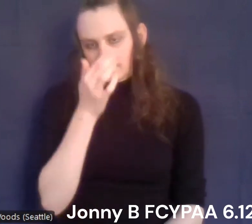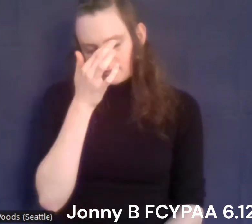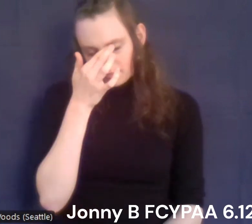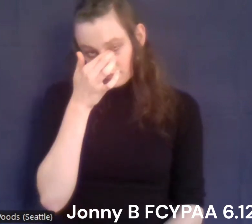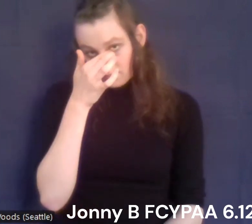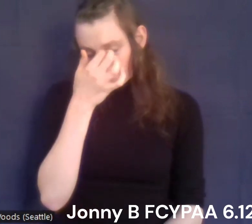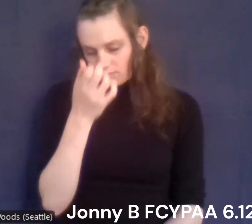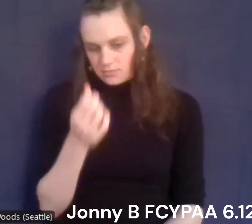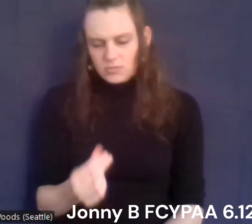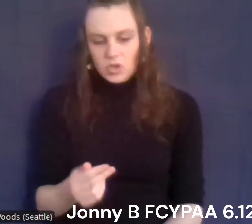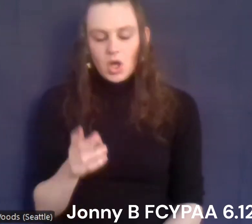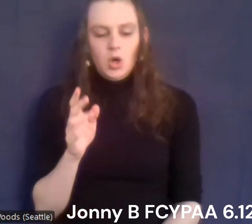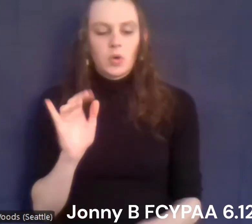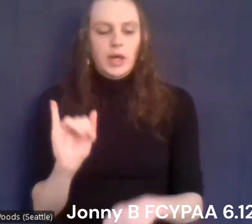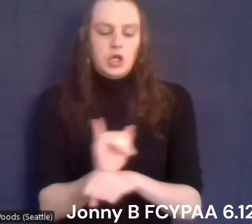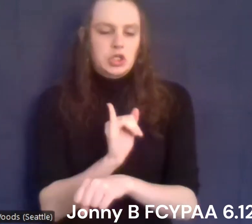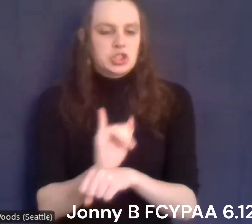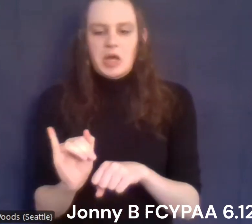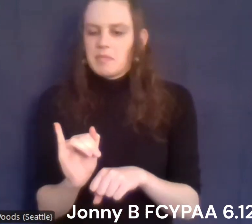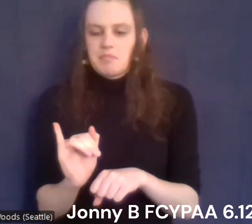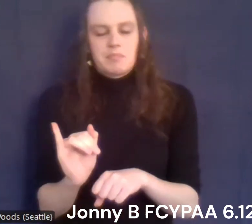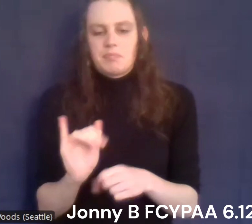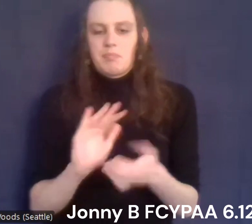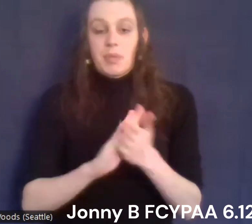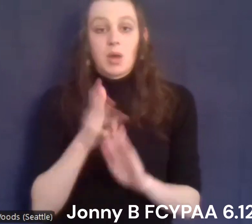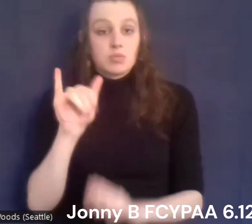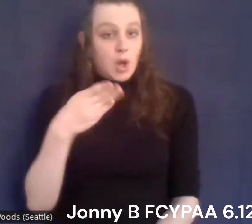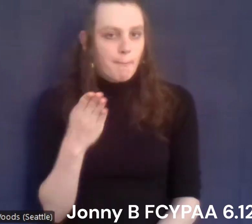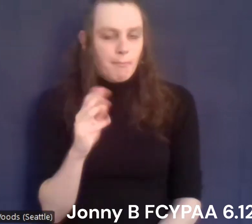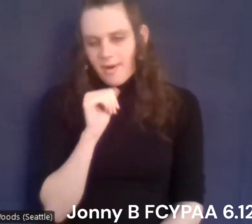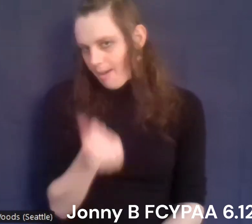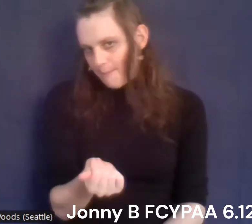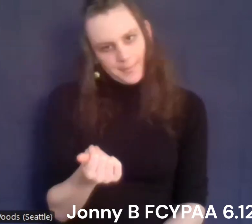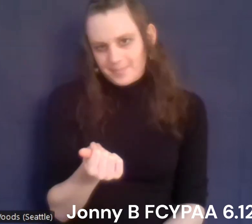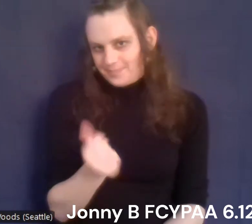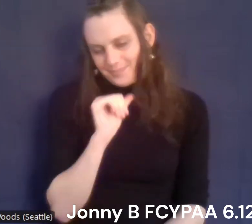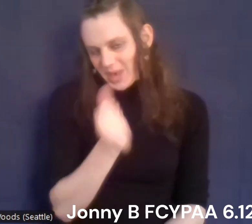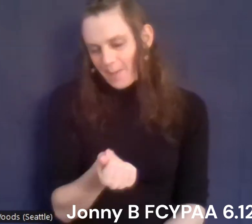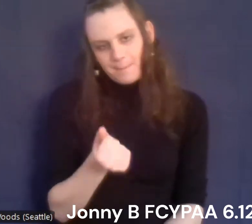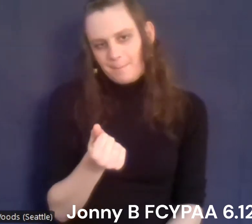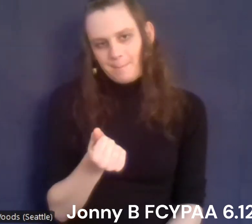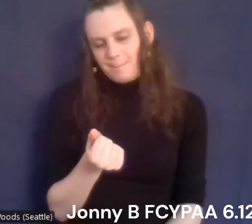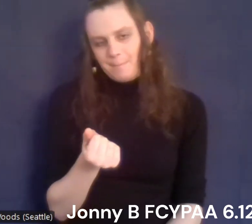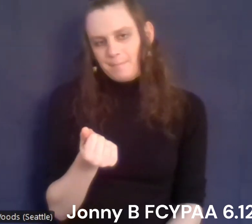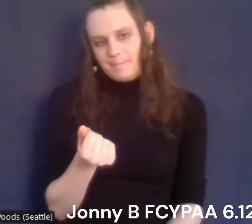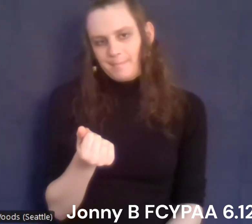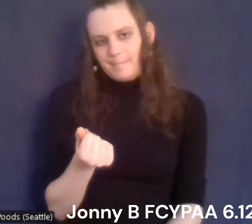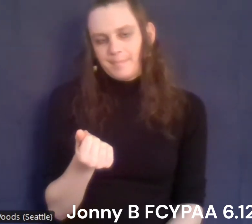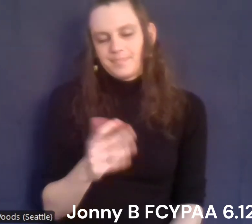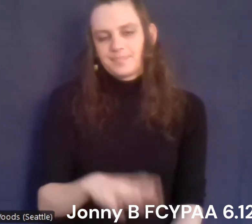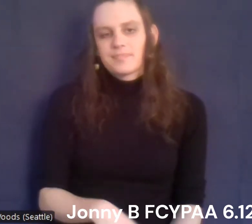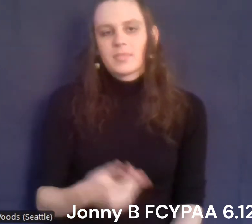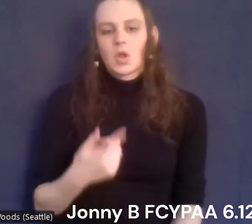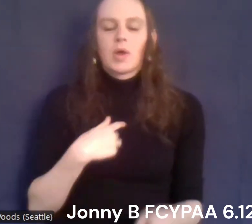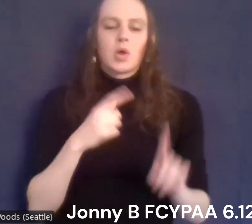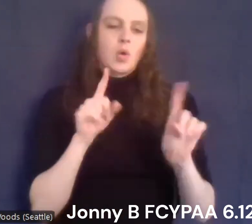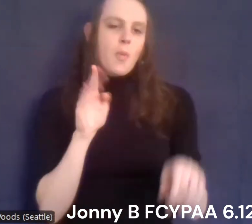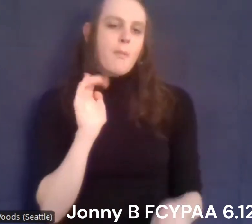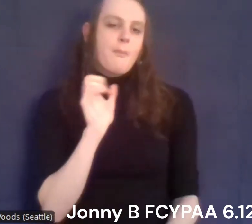job, didn't call me back after that. And I ended up going back to school. I do what the book says